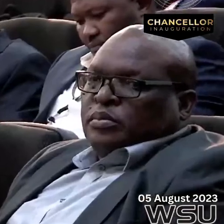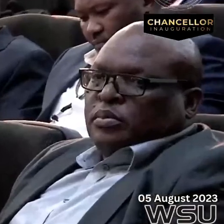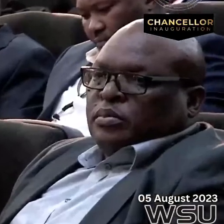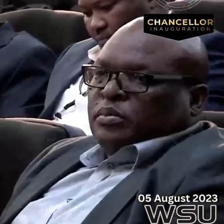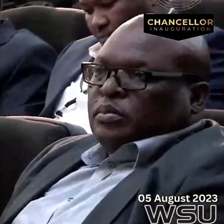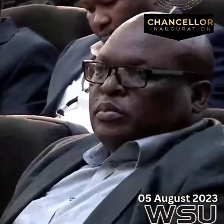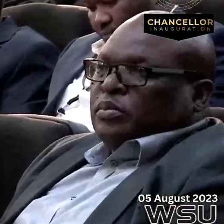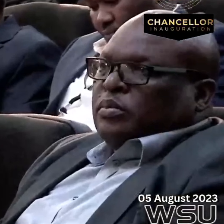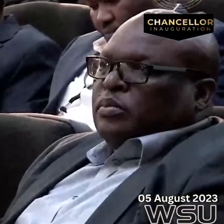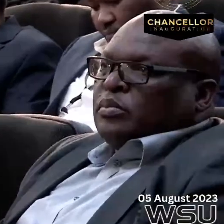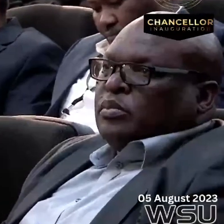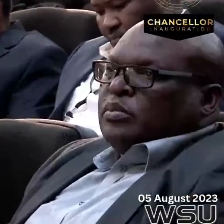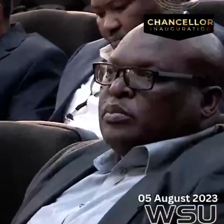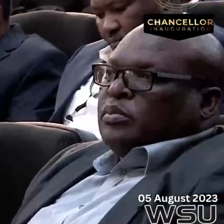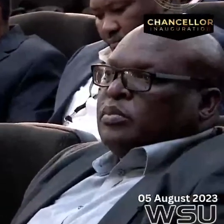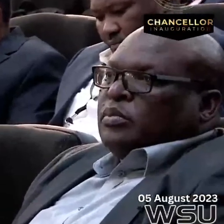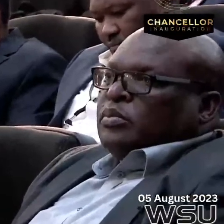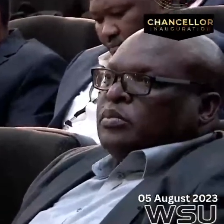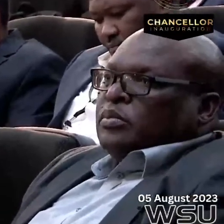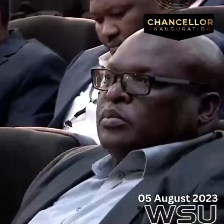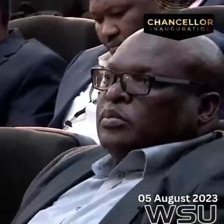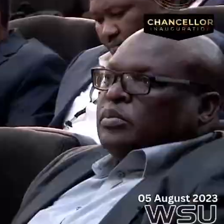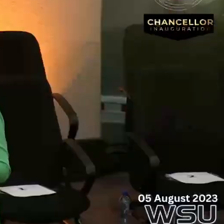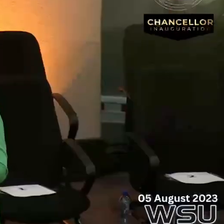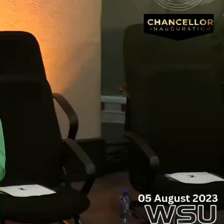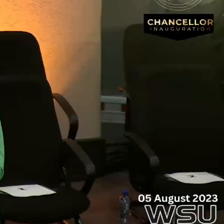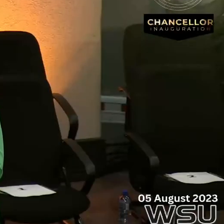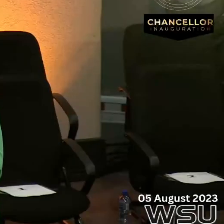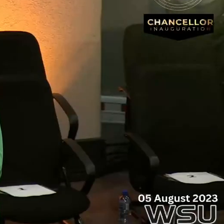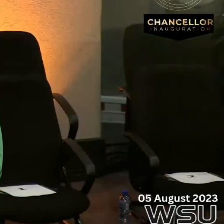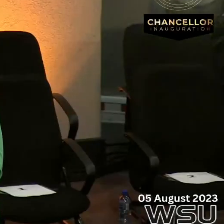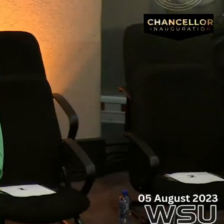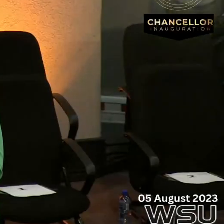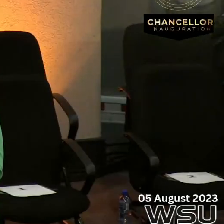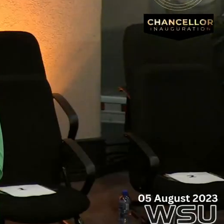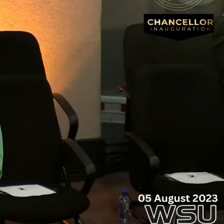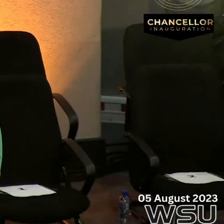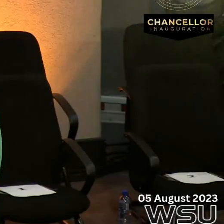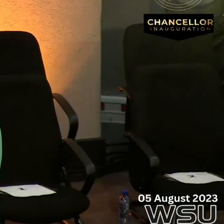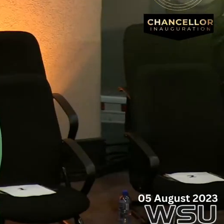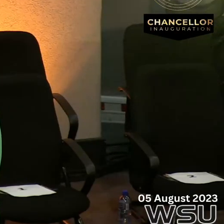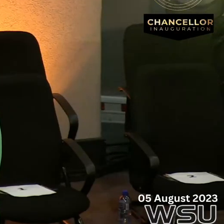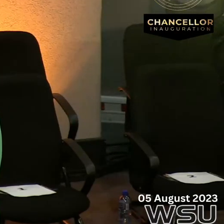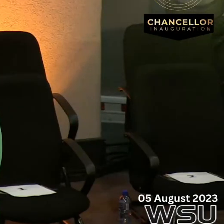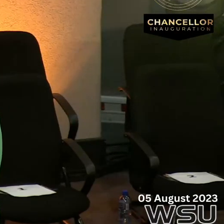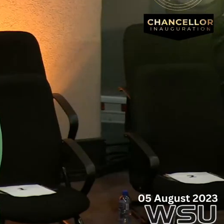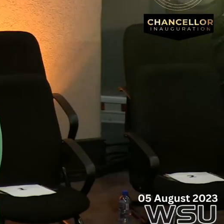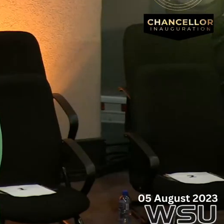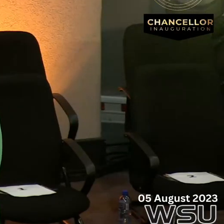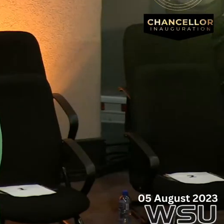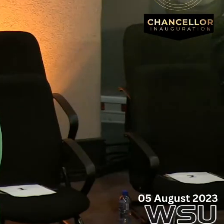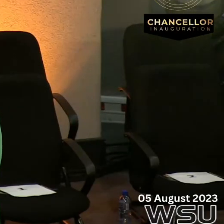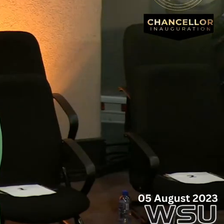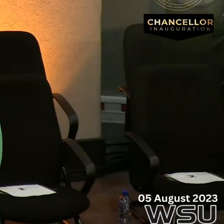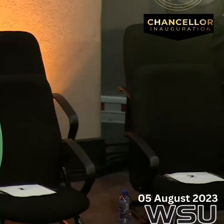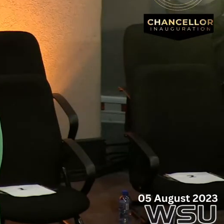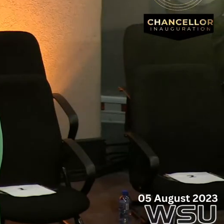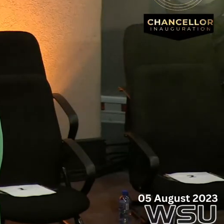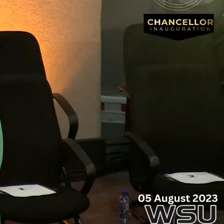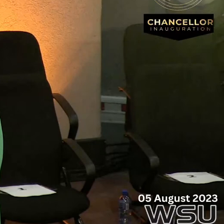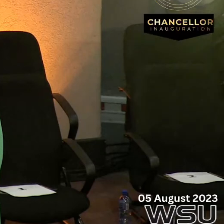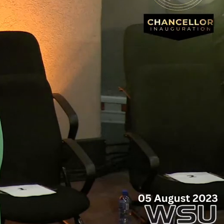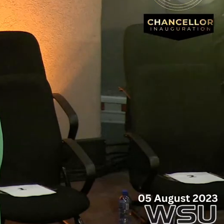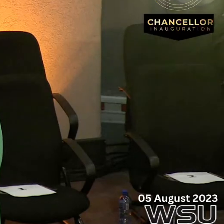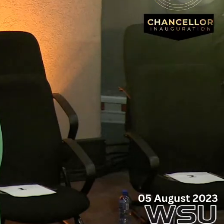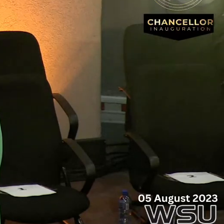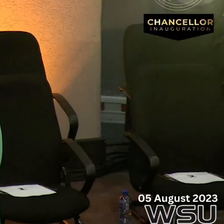Chancellor at Walter Sisulu University. The ceremony is about to start now, and so I would